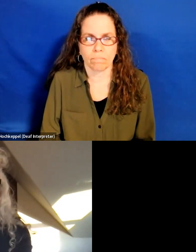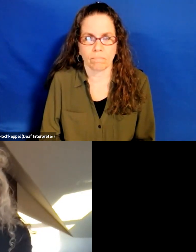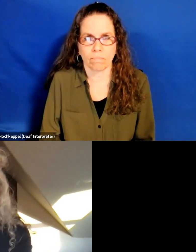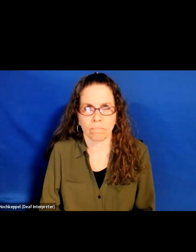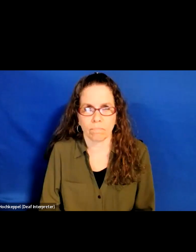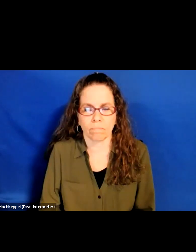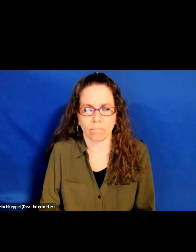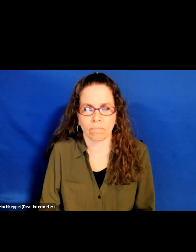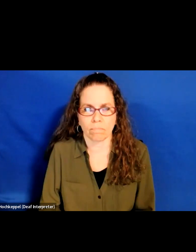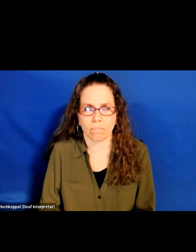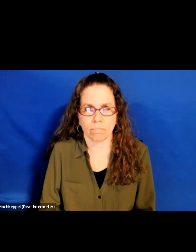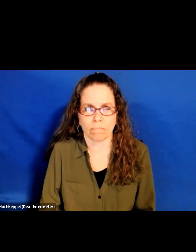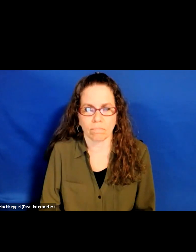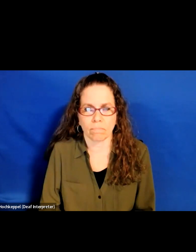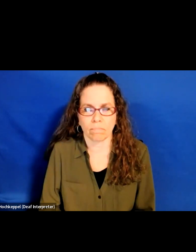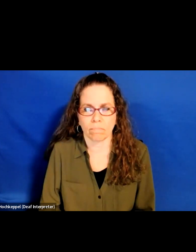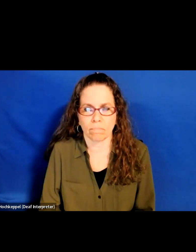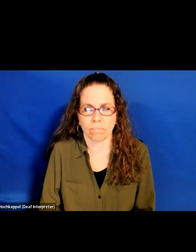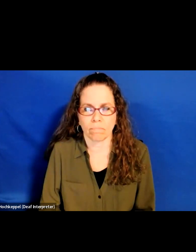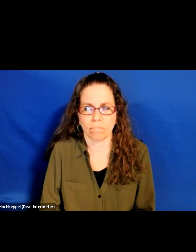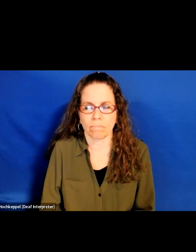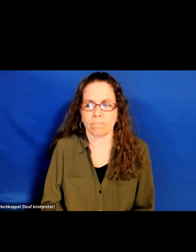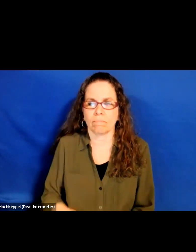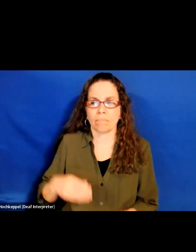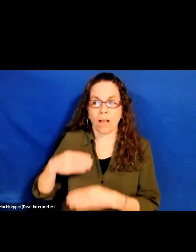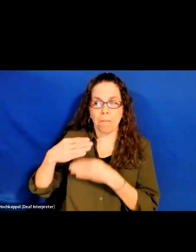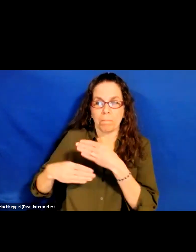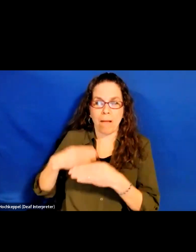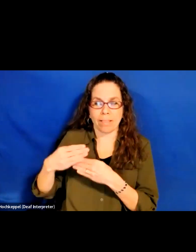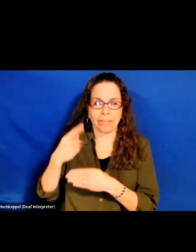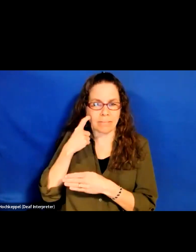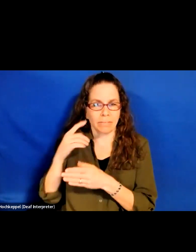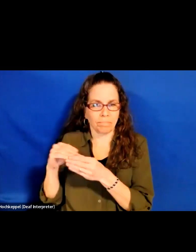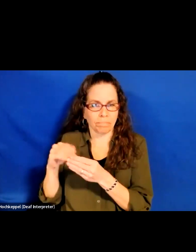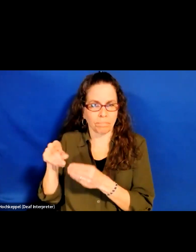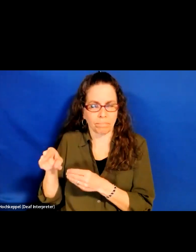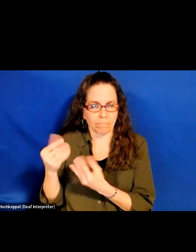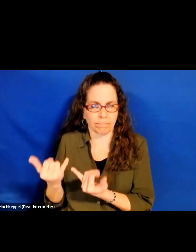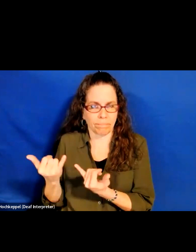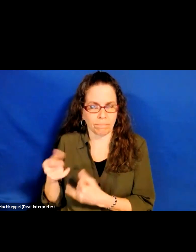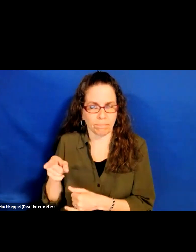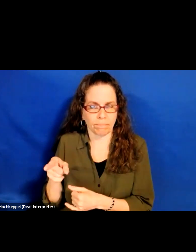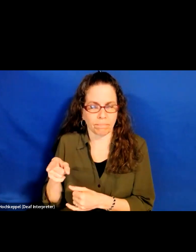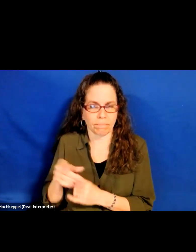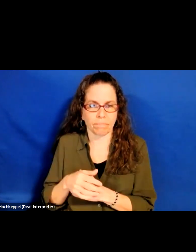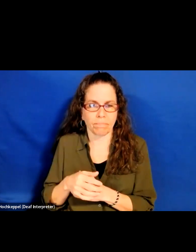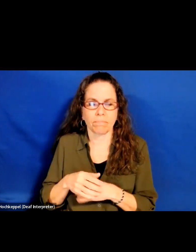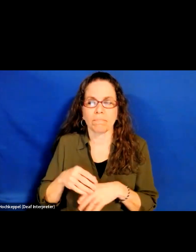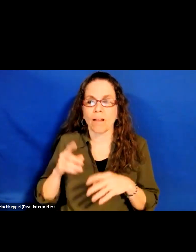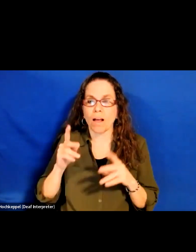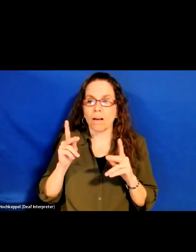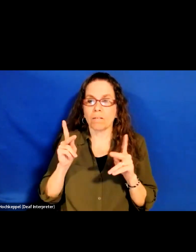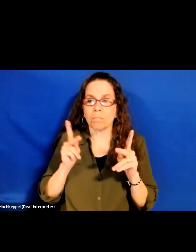In previous meetings, we have been told that chat is part of public comment. And so that is why it's restricted